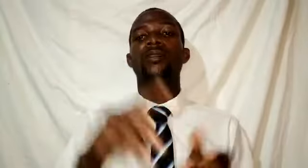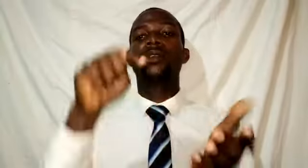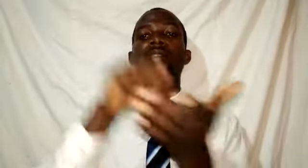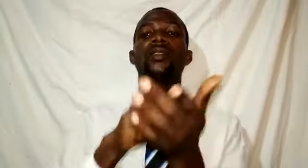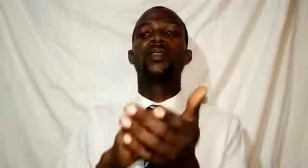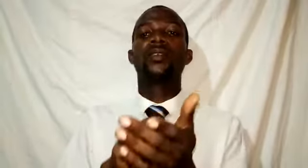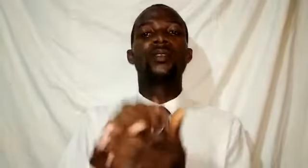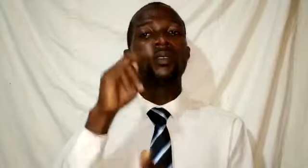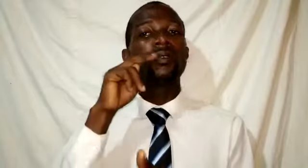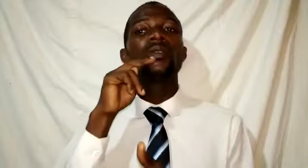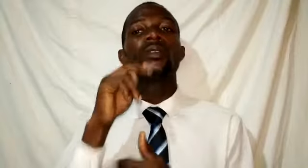84,000 naira.